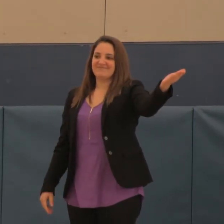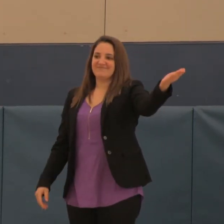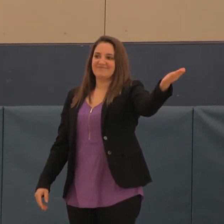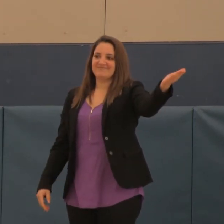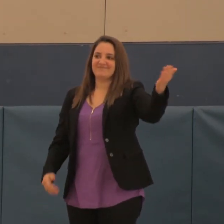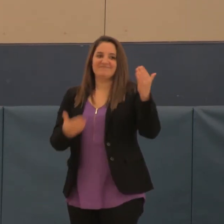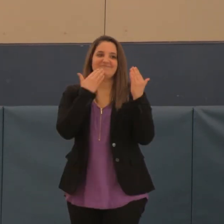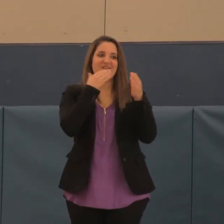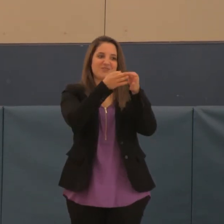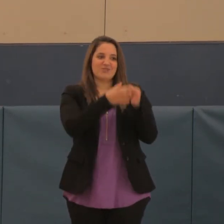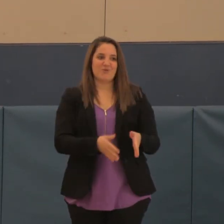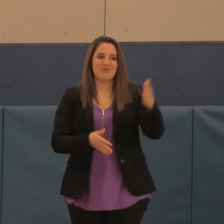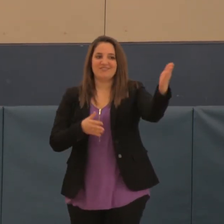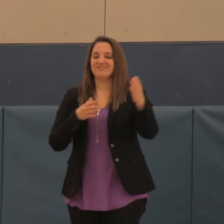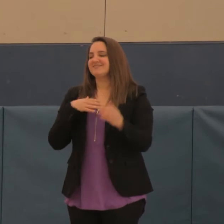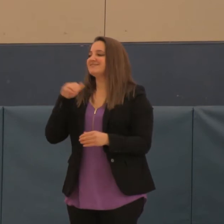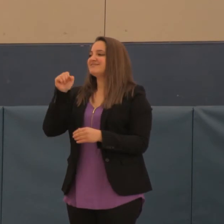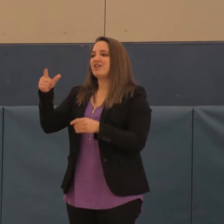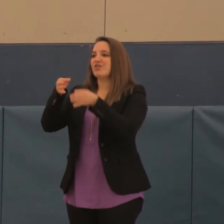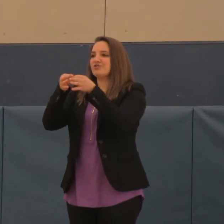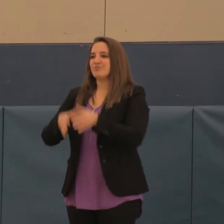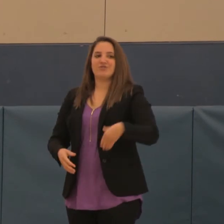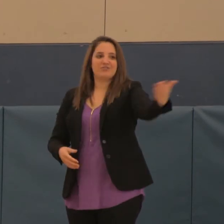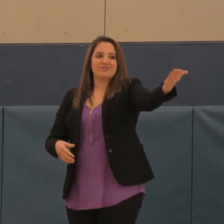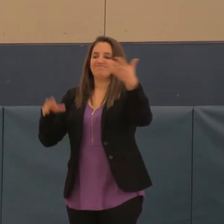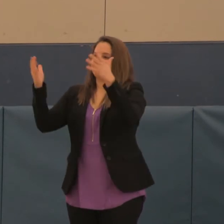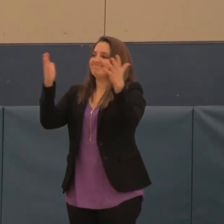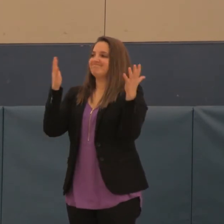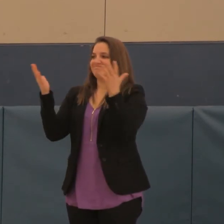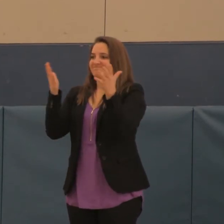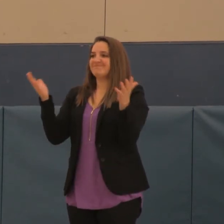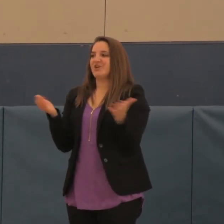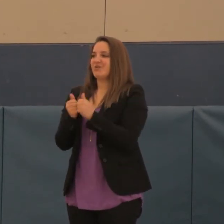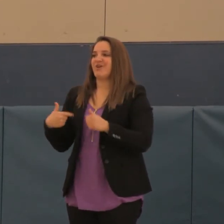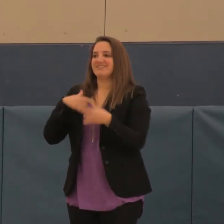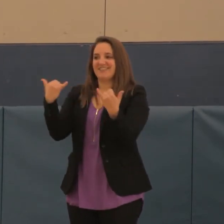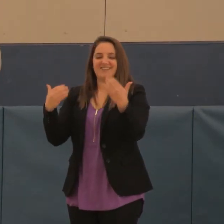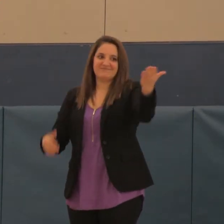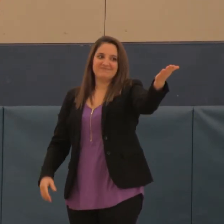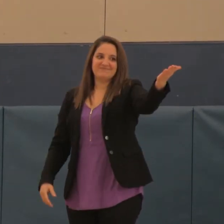Thank you once again to our American Sign Language interpreters who are with us here today all along.